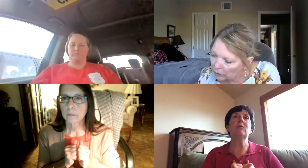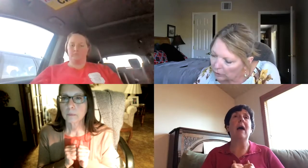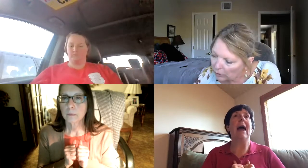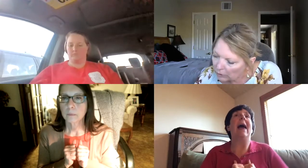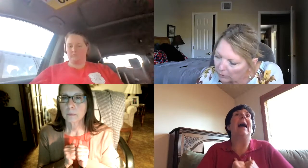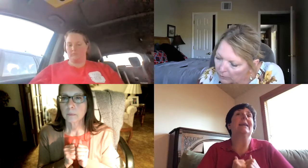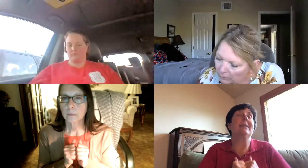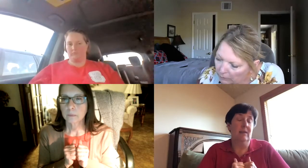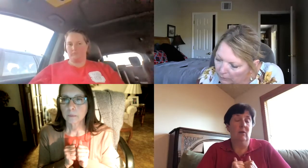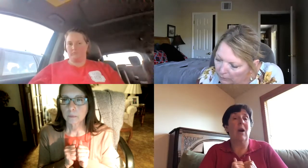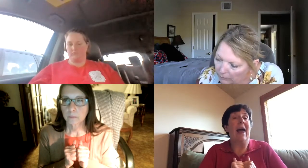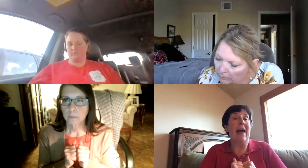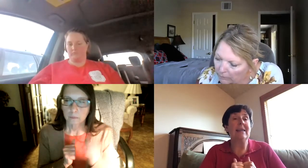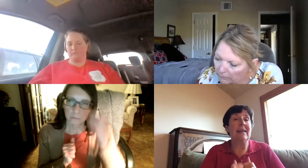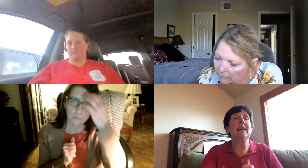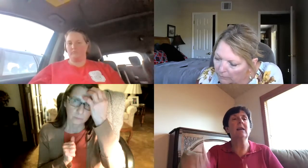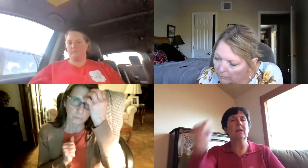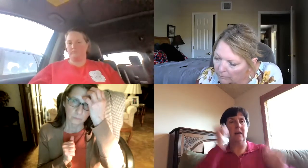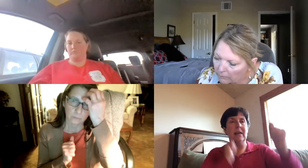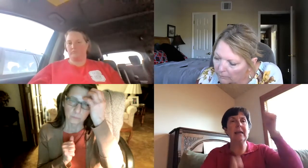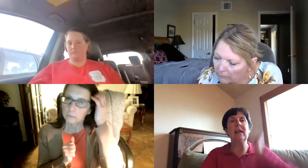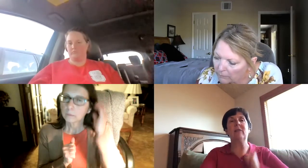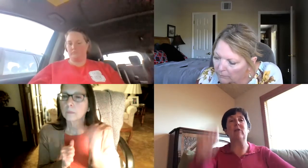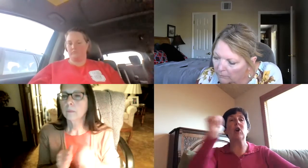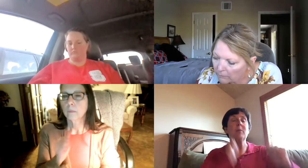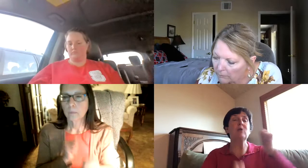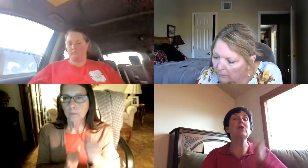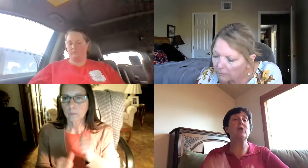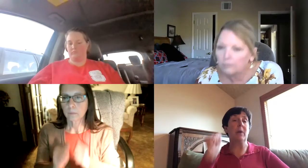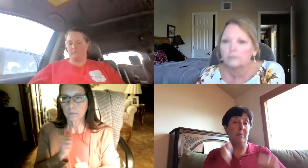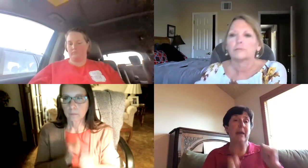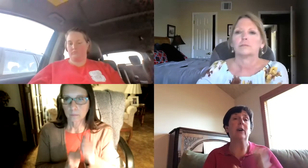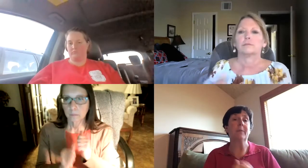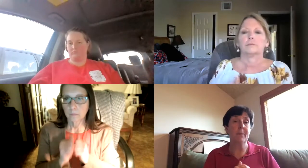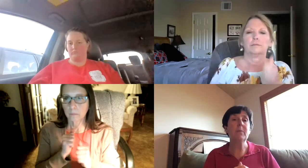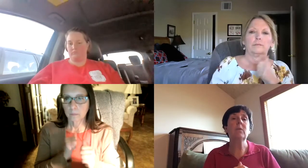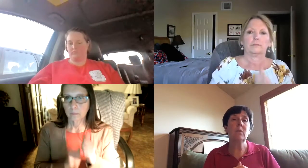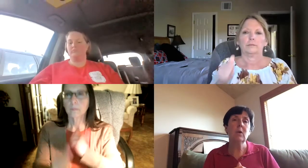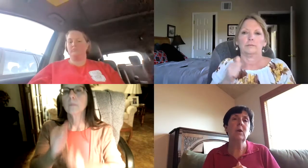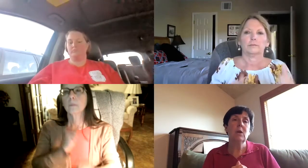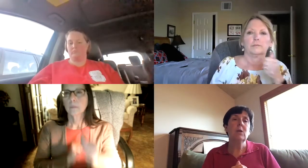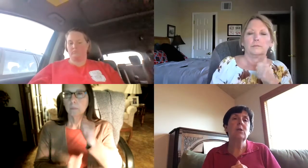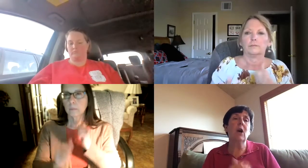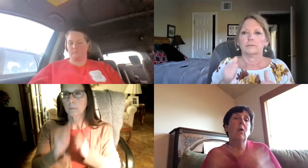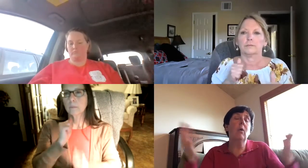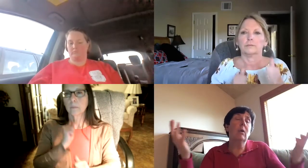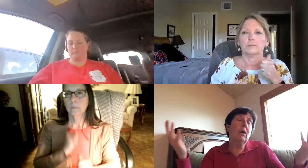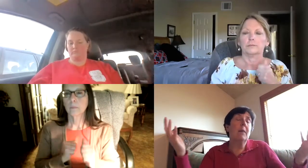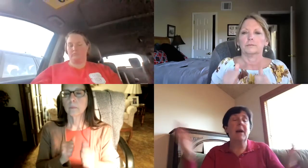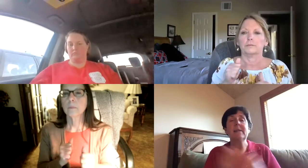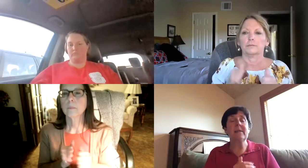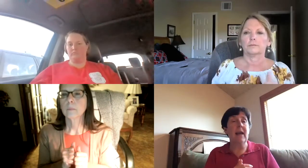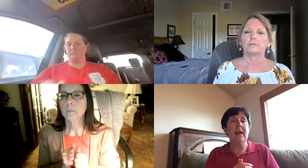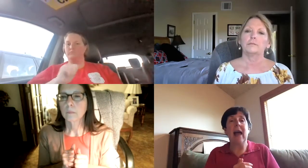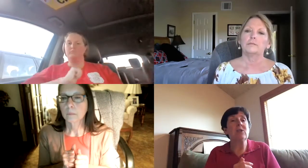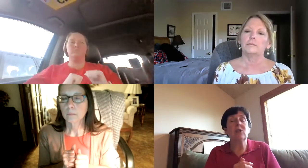do act or acting, again, a verb, you just do it bigger. So I